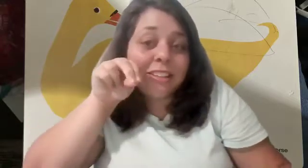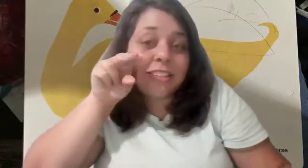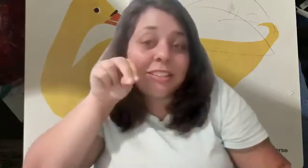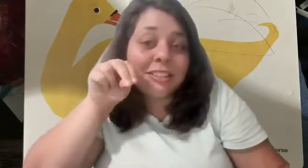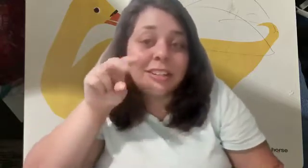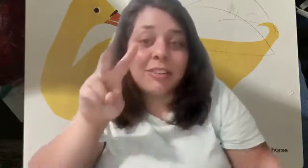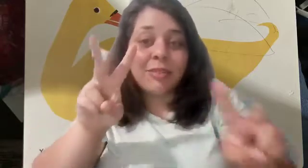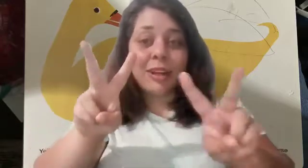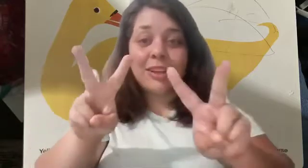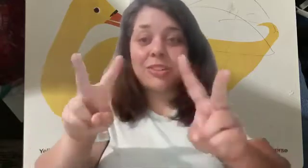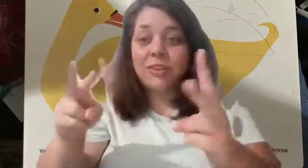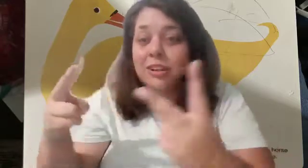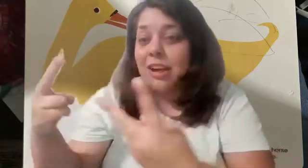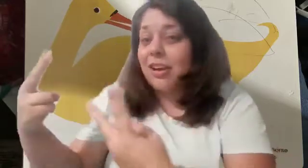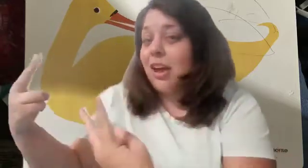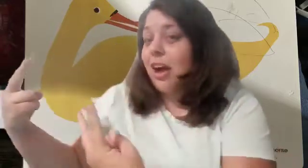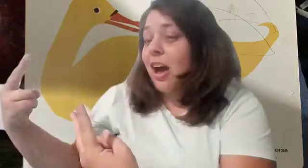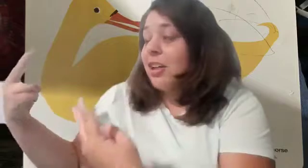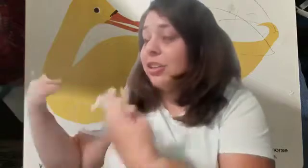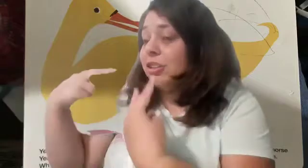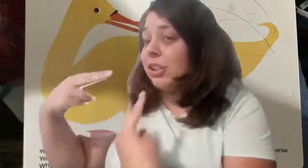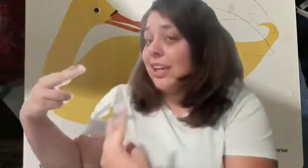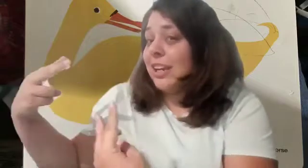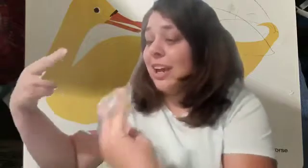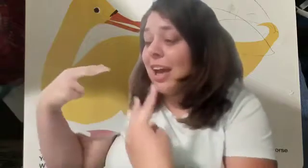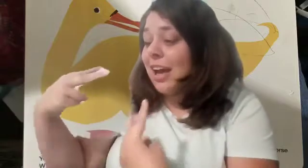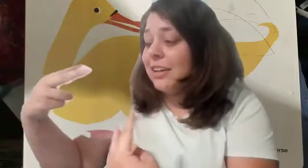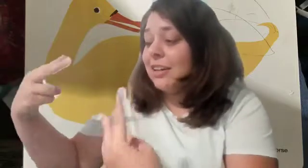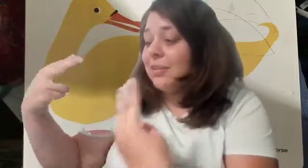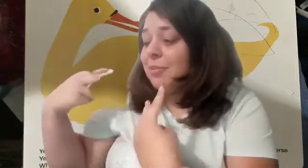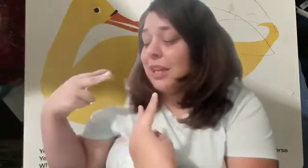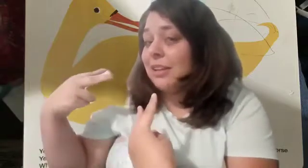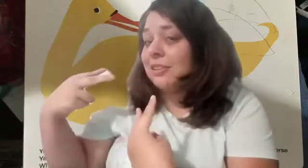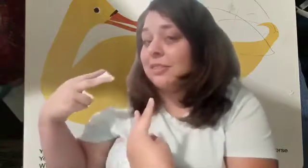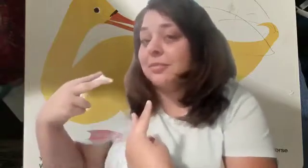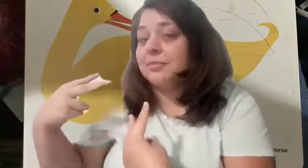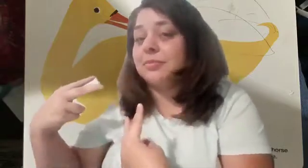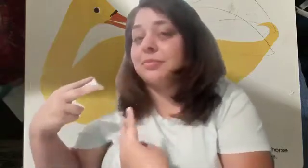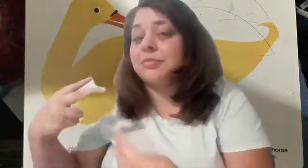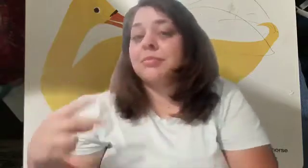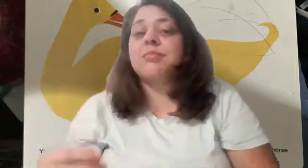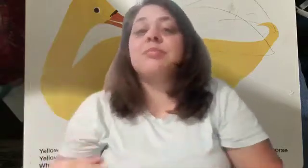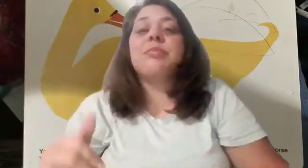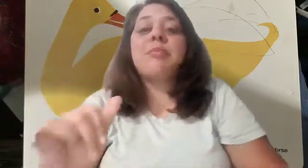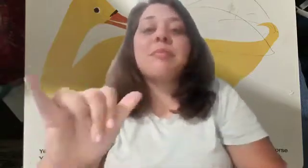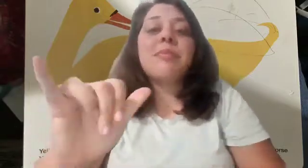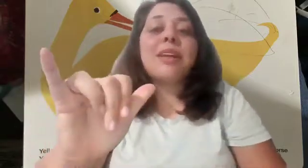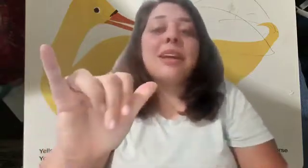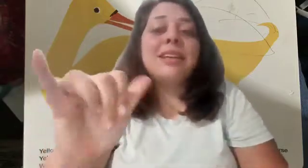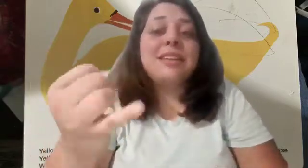duck. Ready? Get your fingers out. Looking at me.